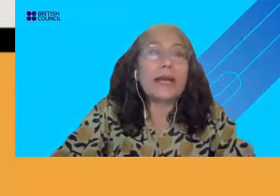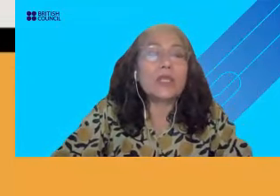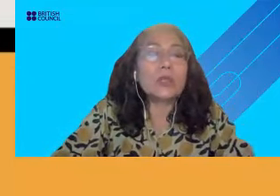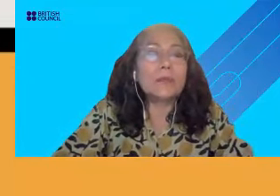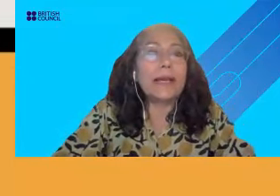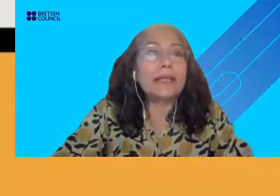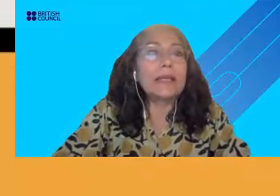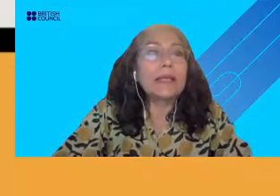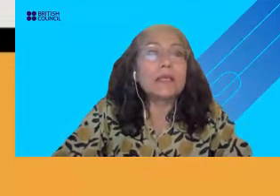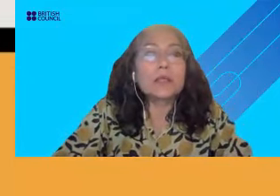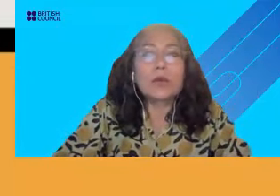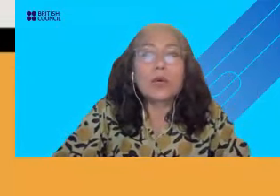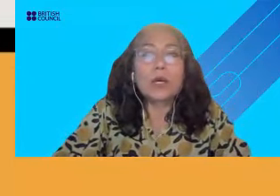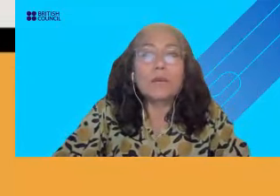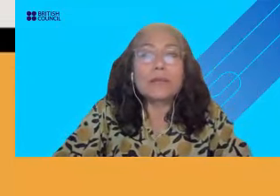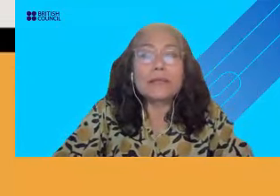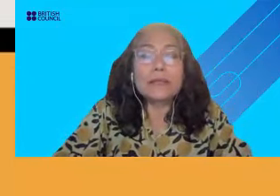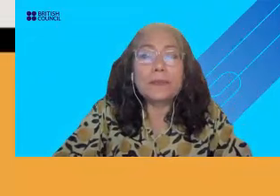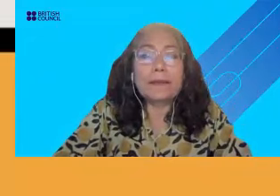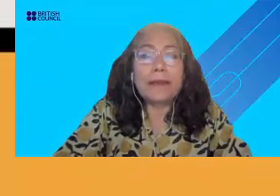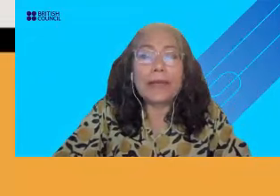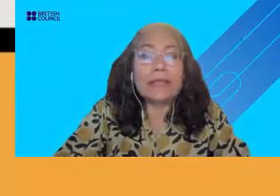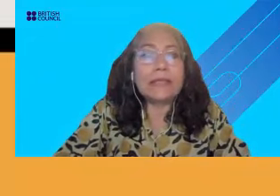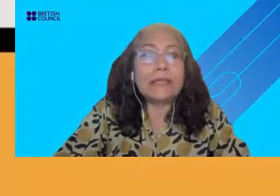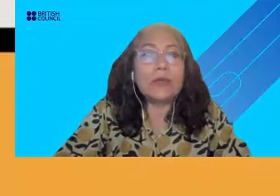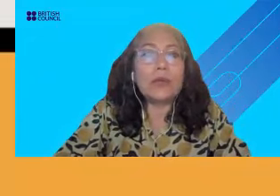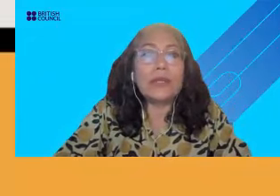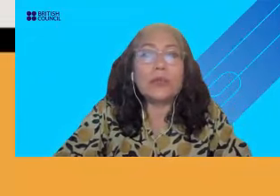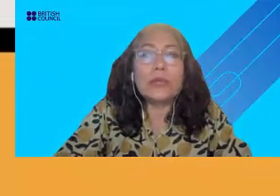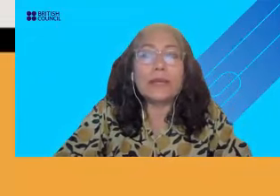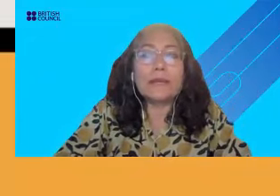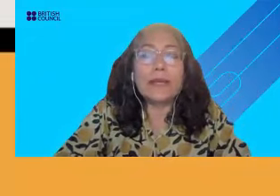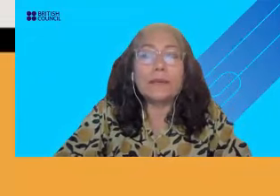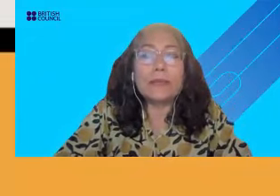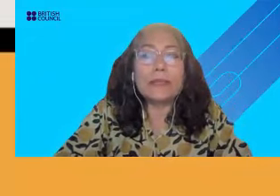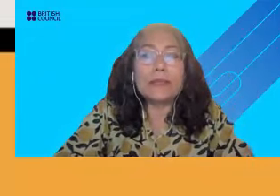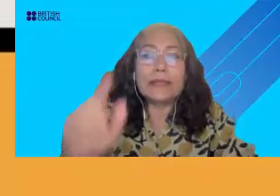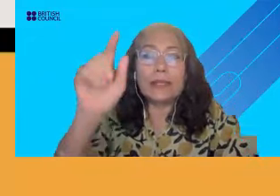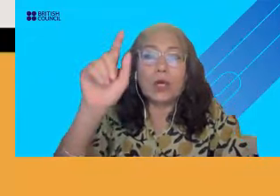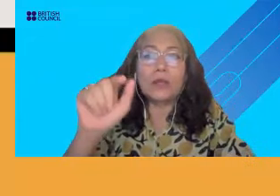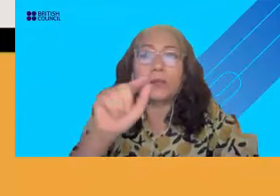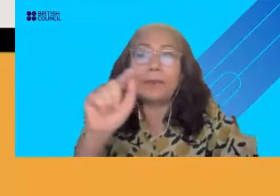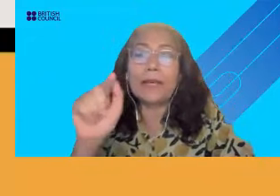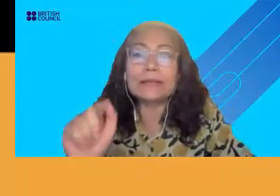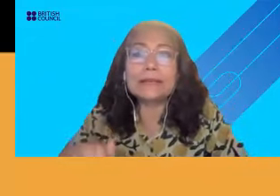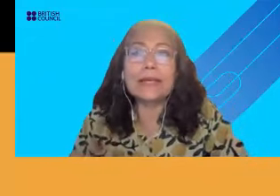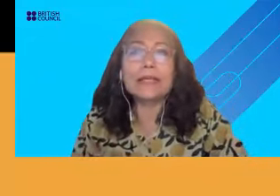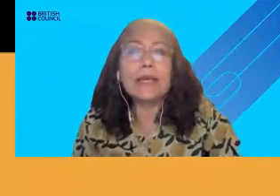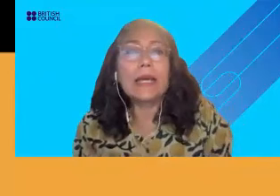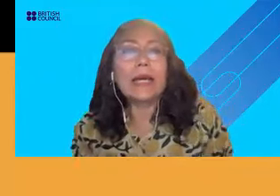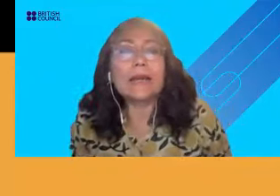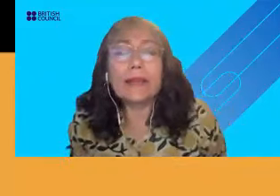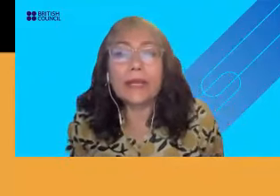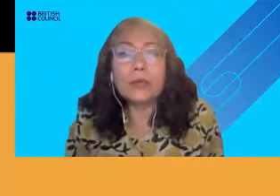for your action plan. So this is the Padlet link. When you get there, please click on the plus